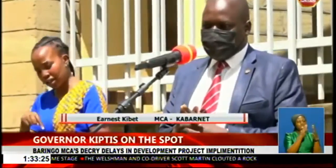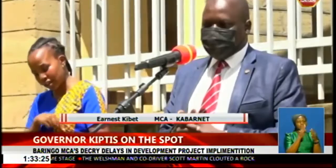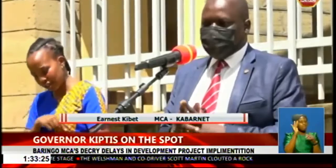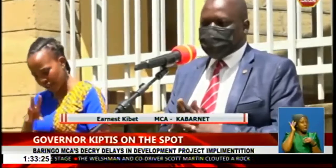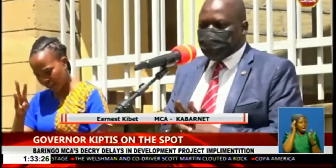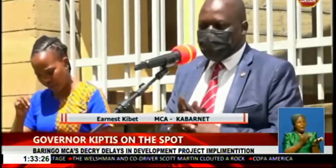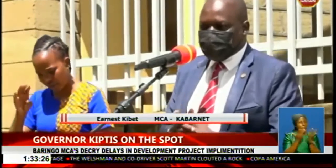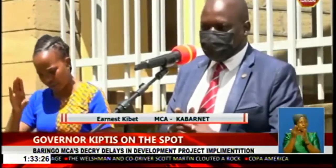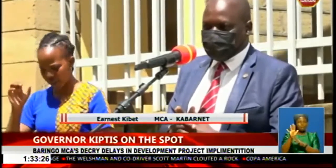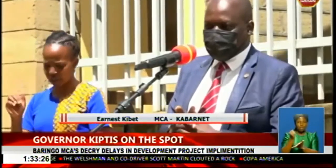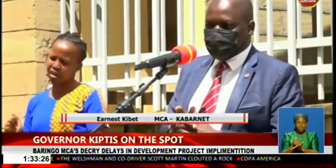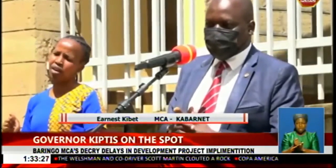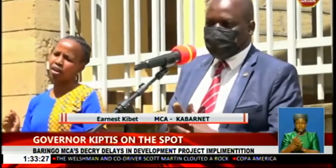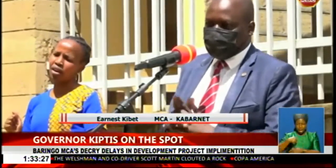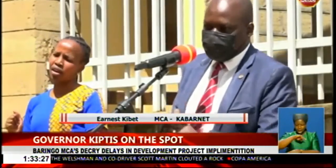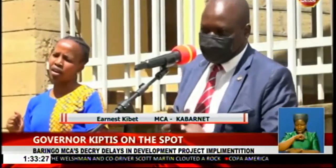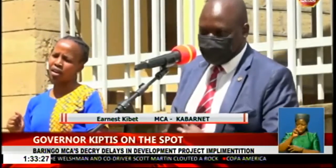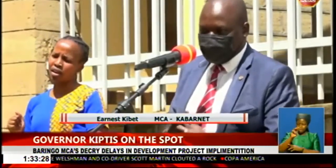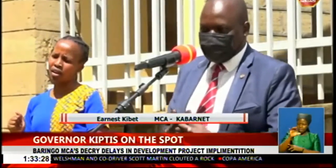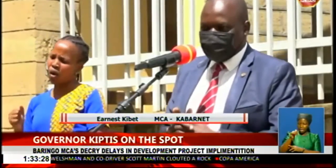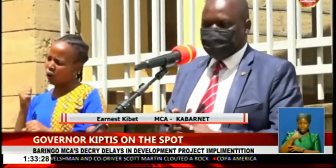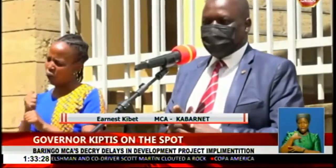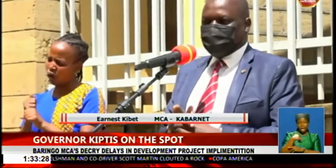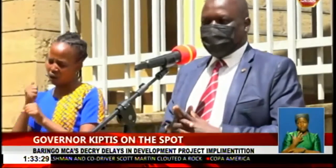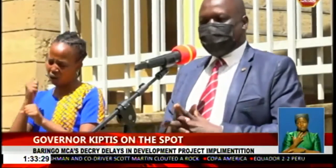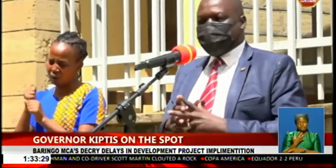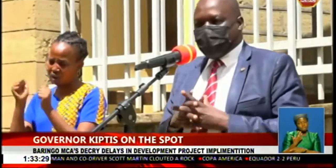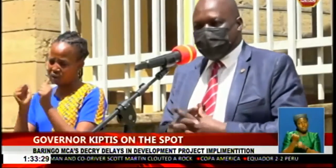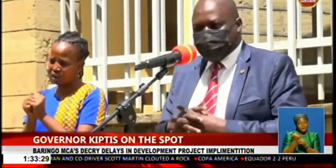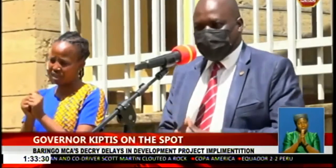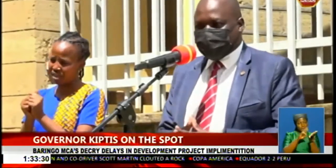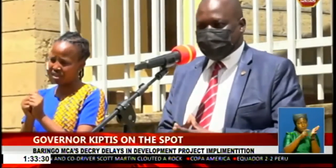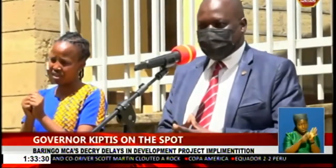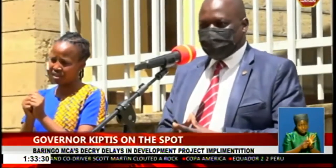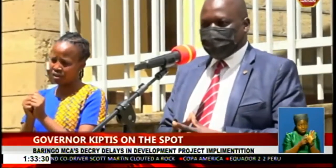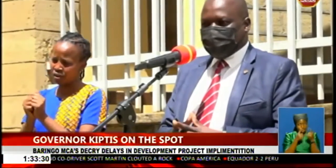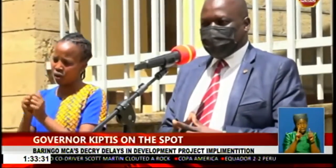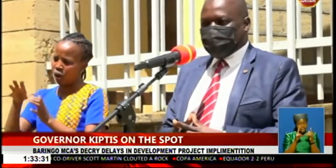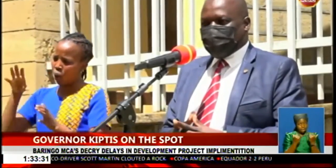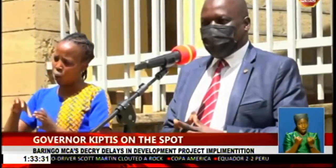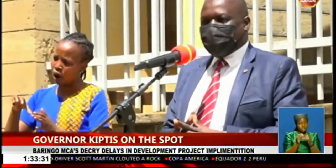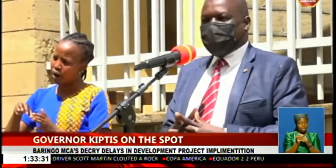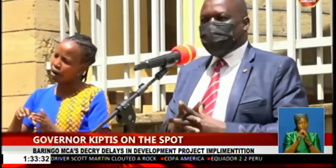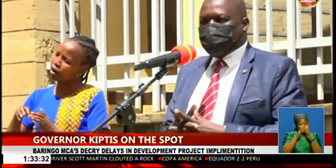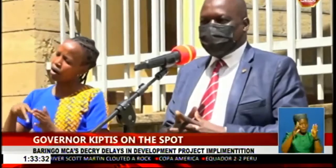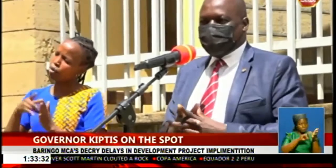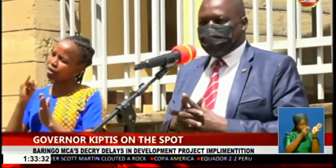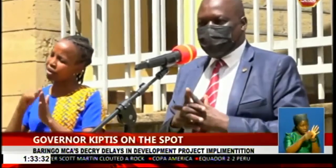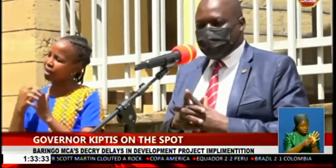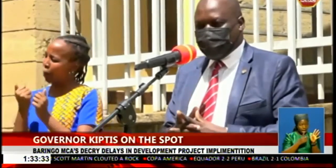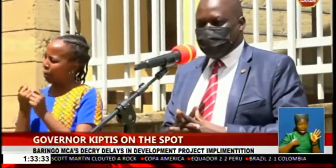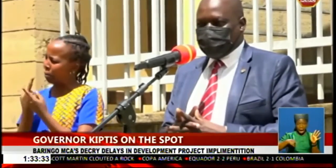MCAs, we've dealt so much with what projects. But the flagship project, we are